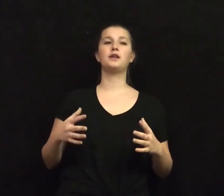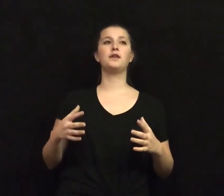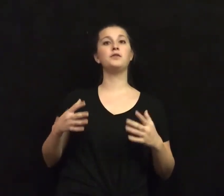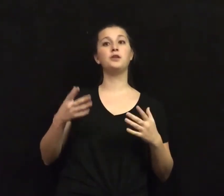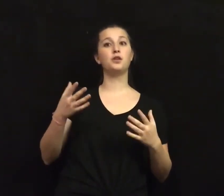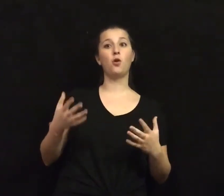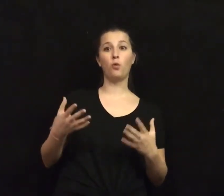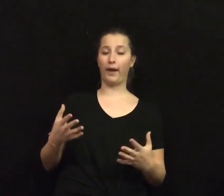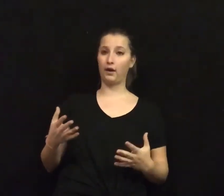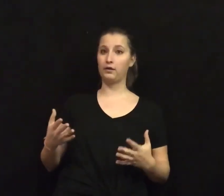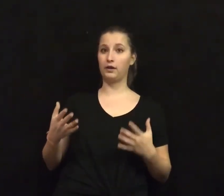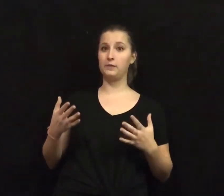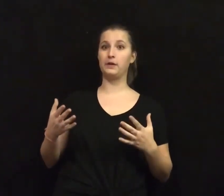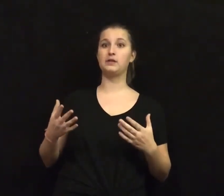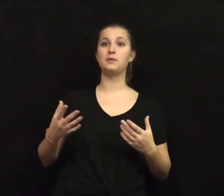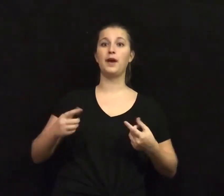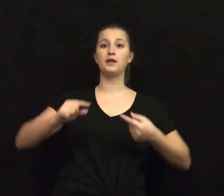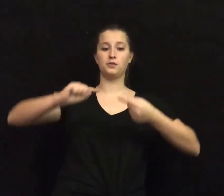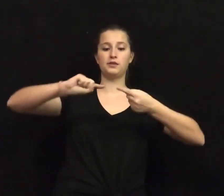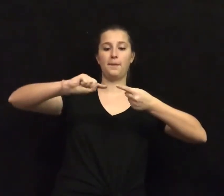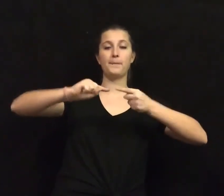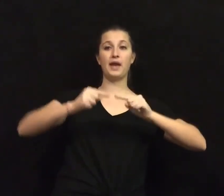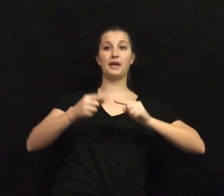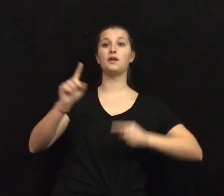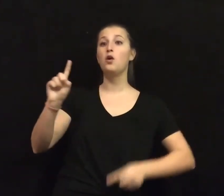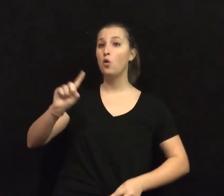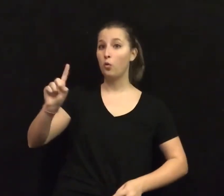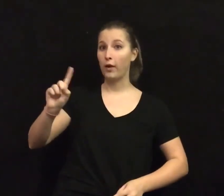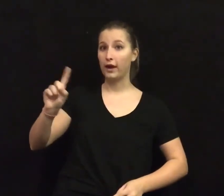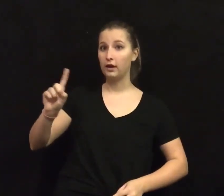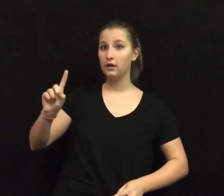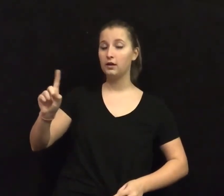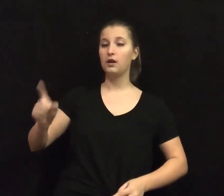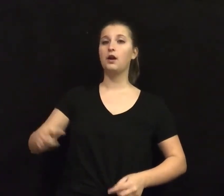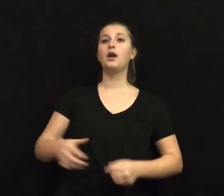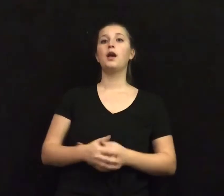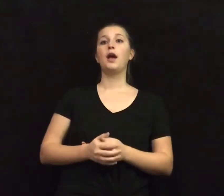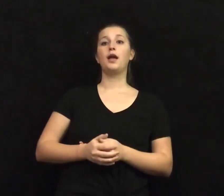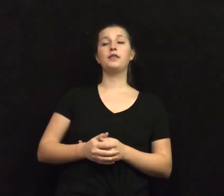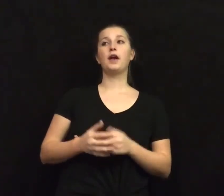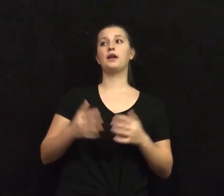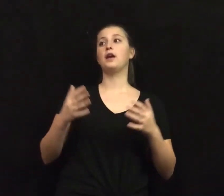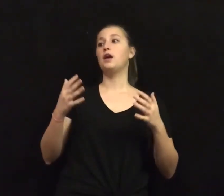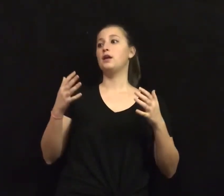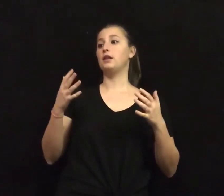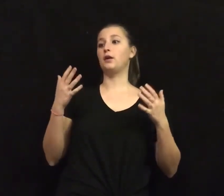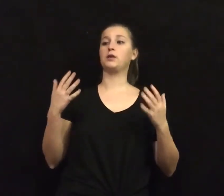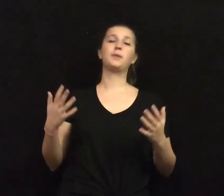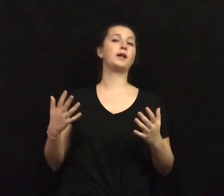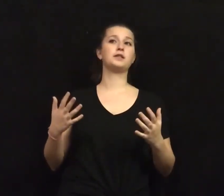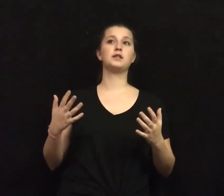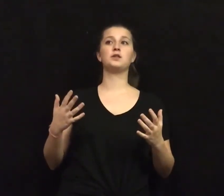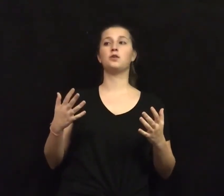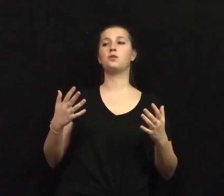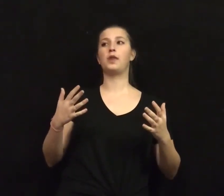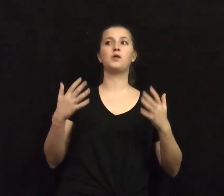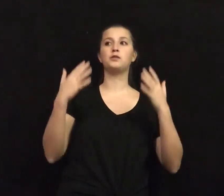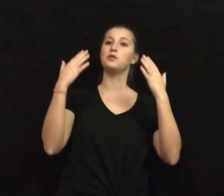if you need to know where they're experiencing pain, you would say pain where. And then their response is they will do the